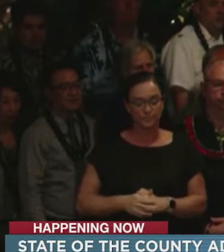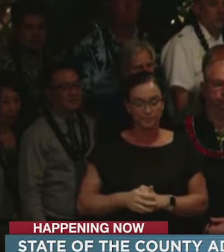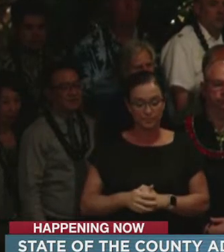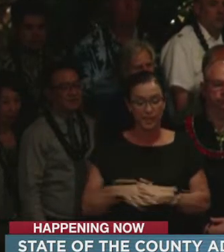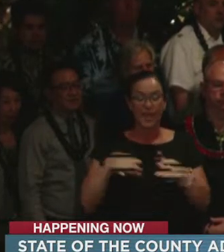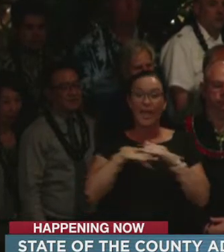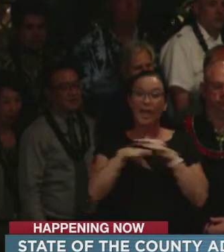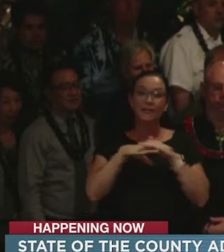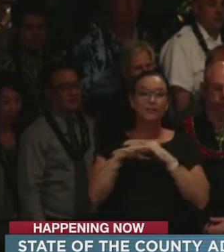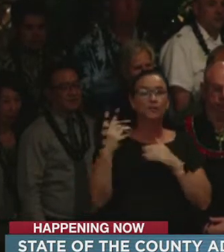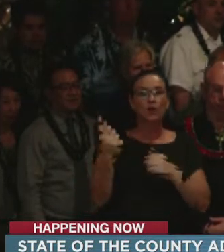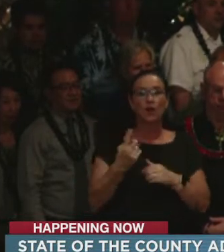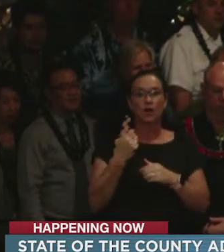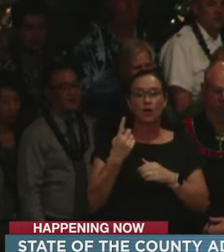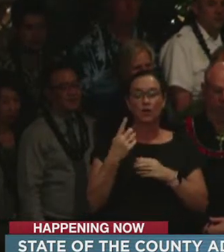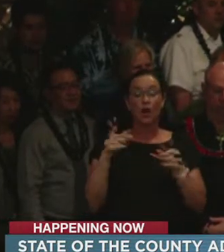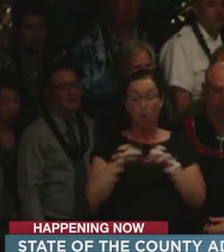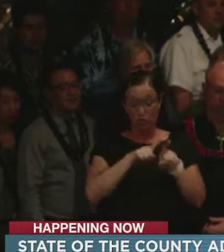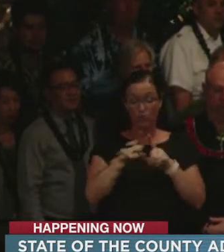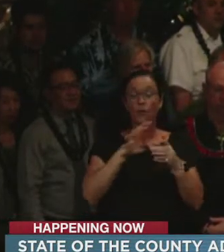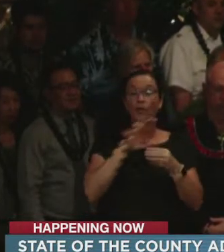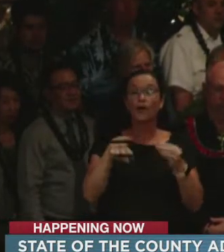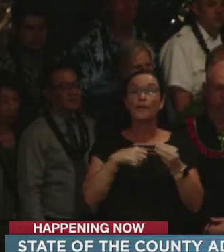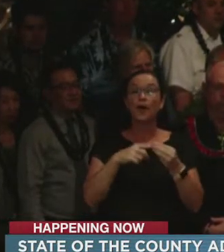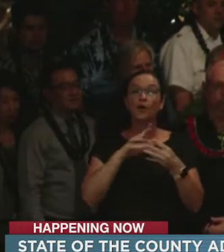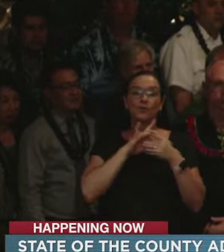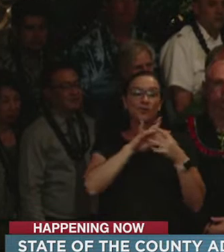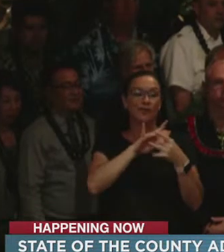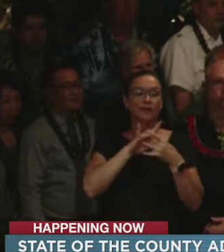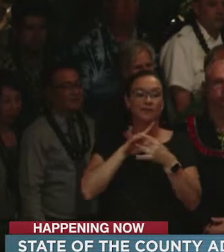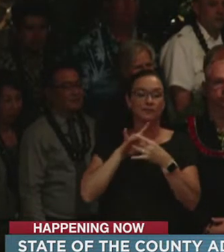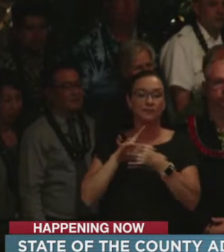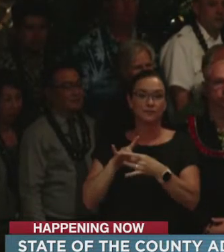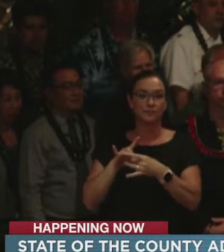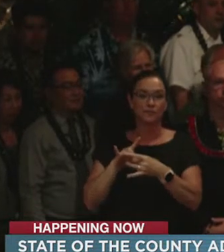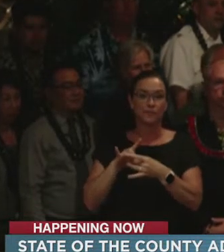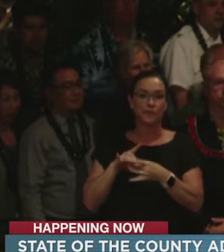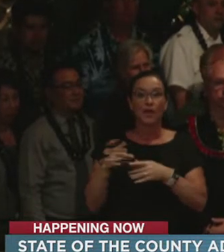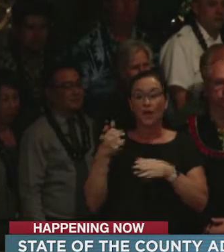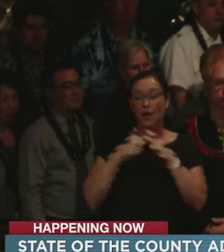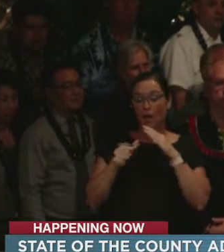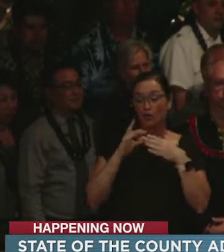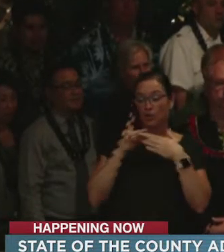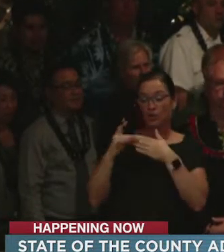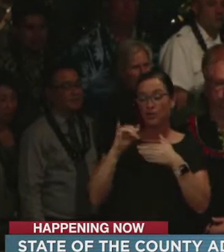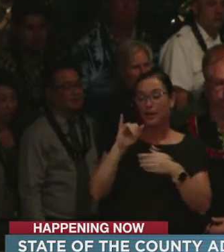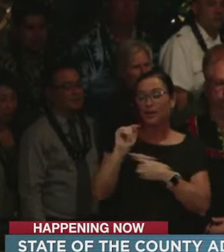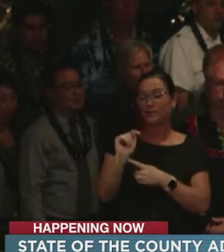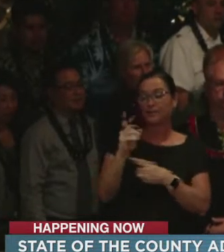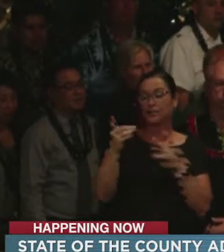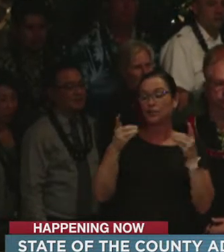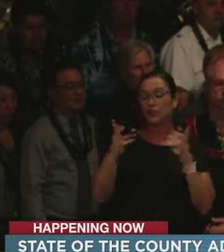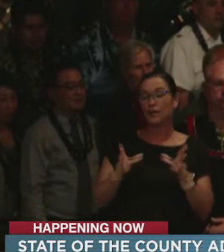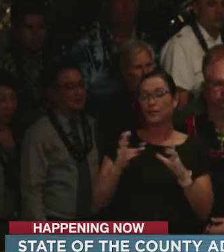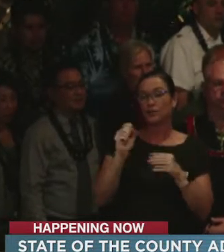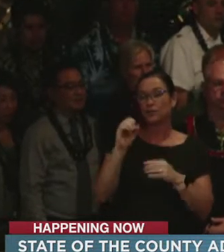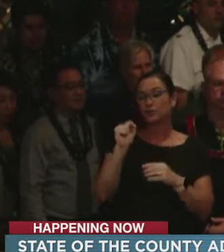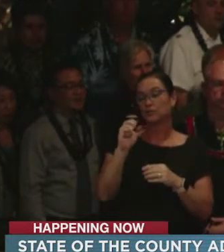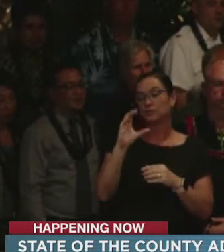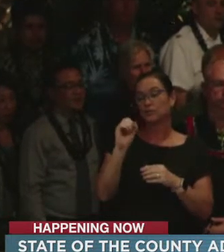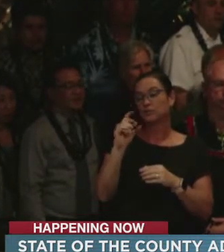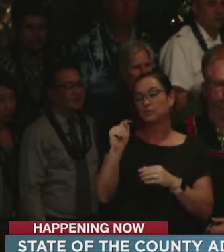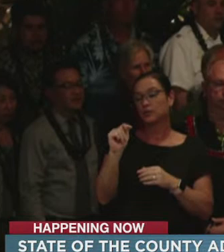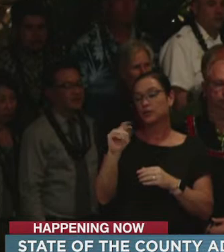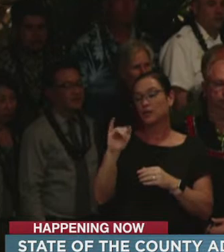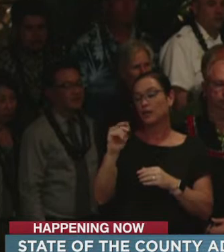Access is also about connectivity, which our administration, under the lead of IT Director Scott Uehara and R&D Director